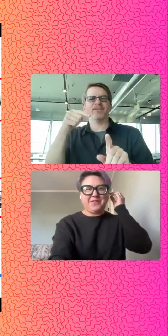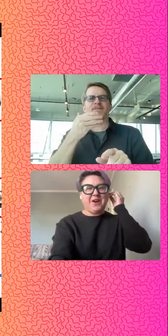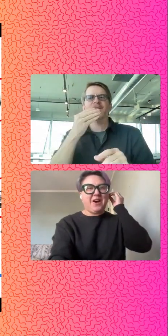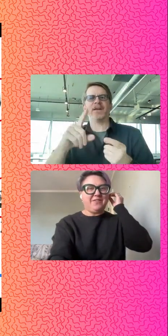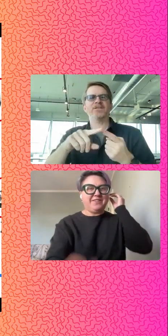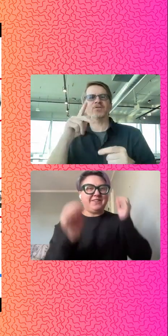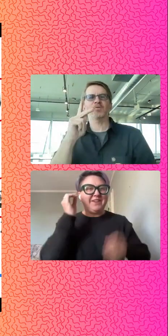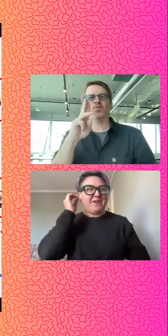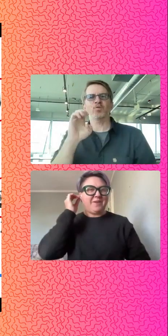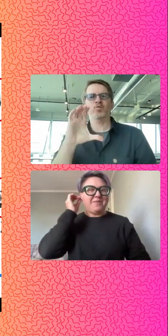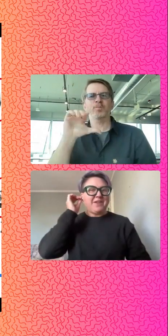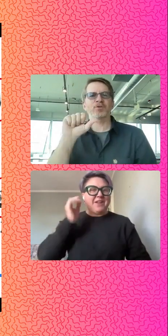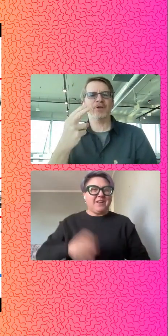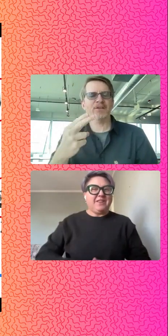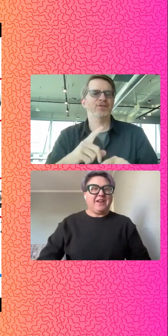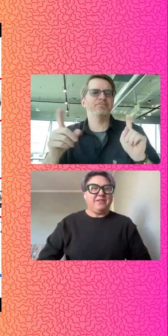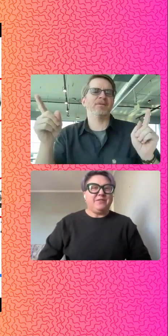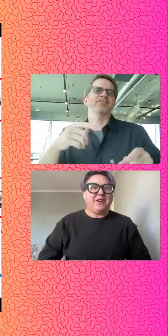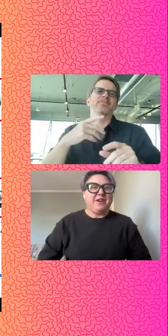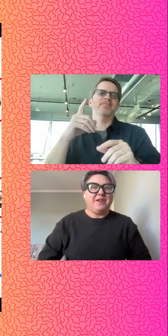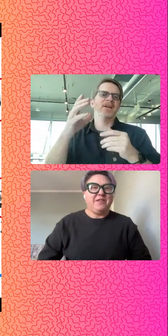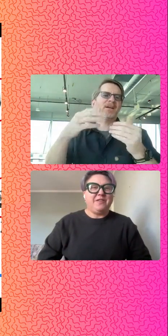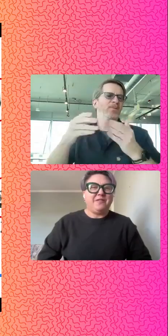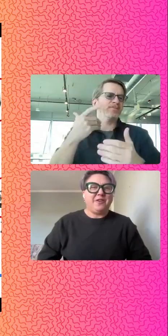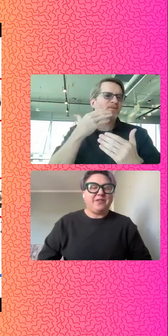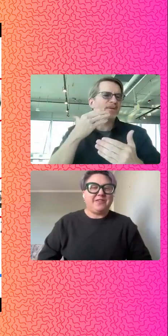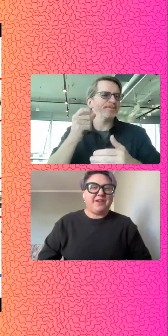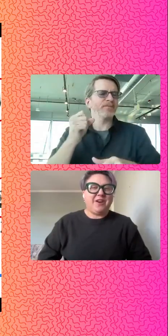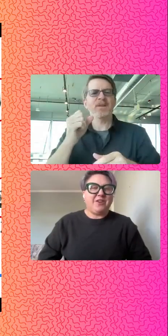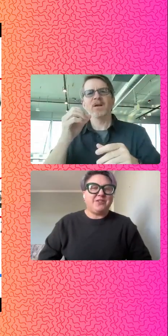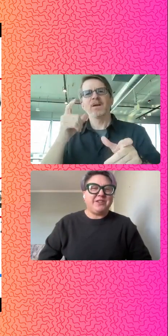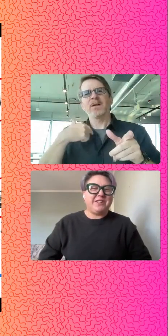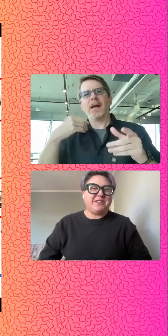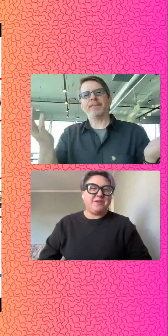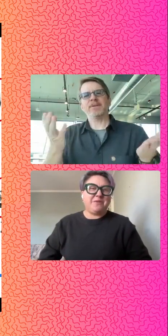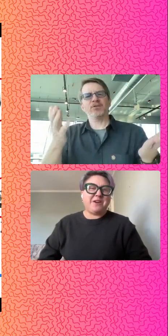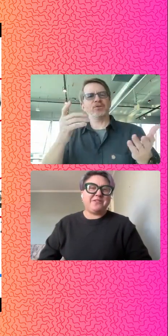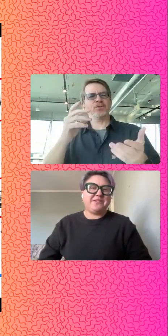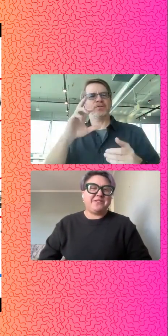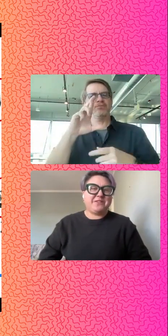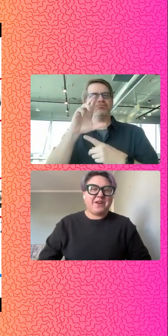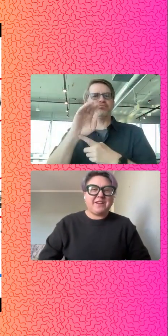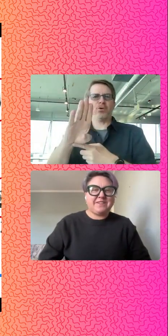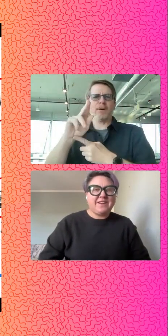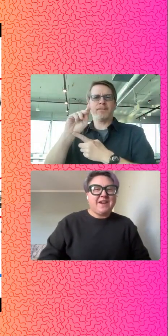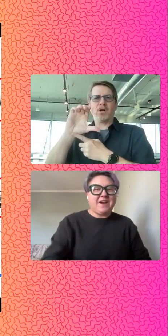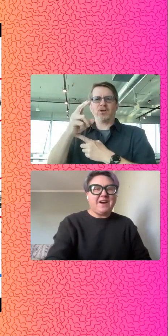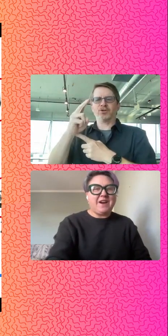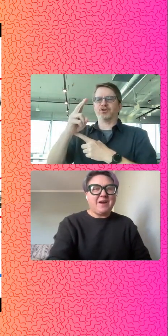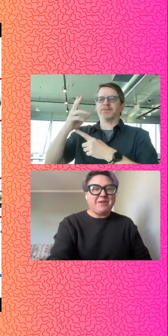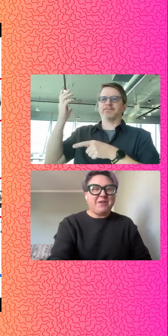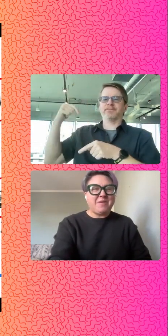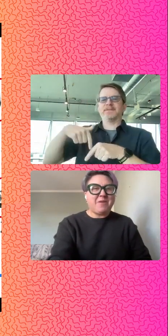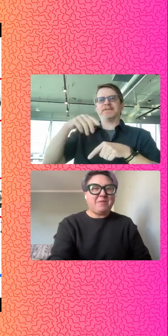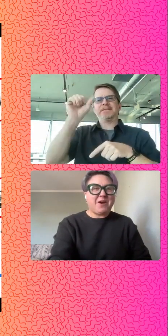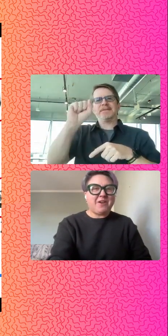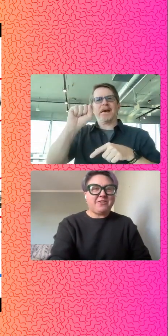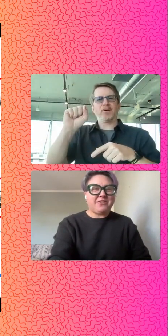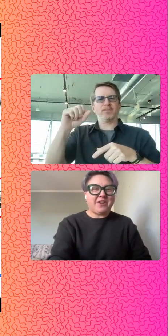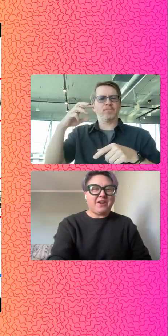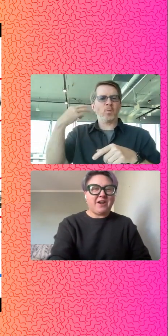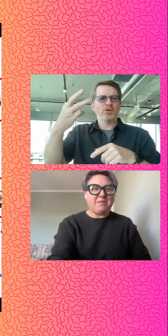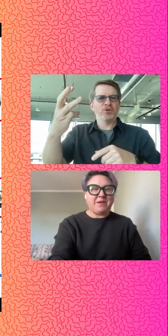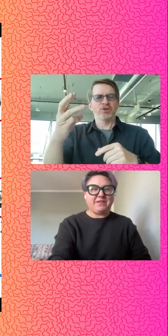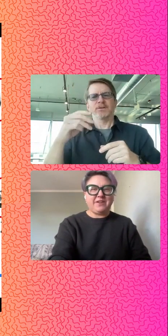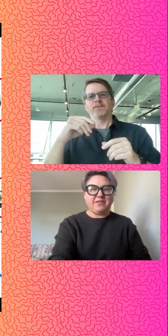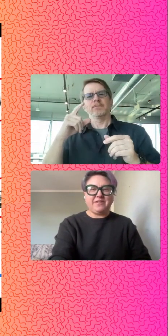through, so obviously a lot of folks are tuning into Cube Crash, so this is great. I'm here, I'm Rob